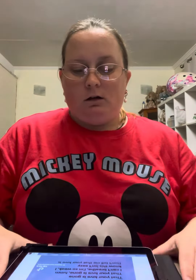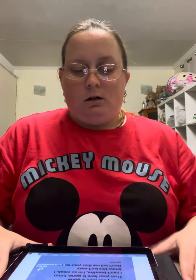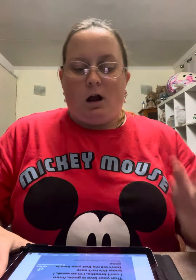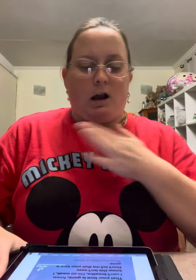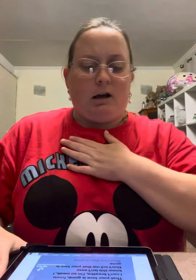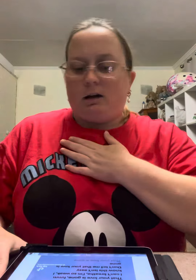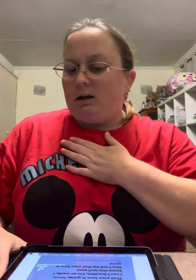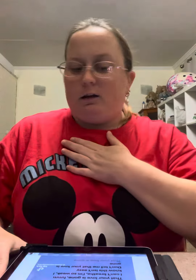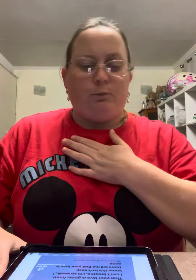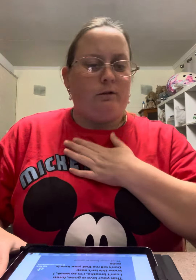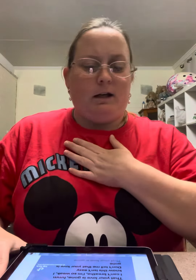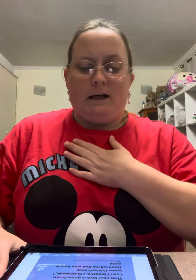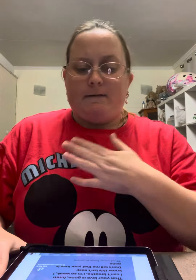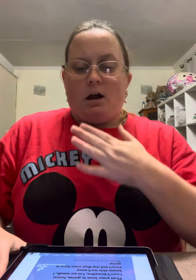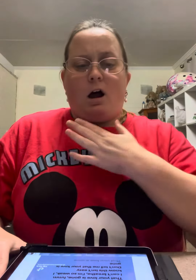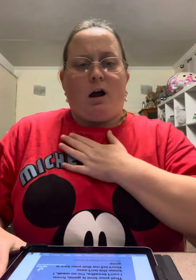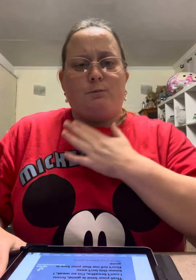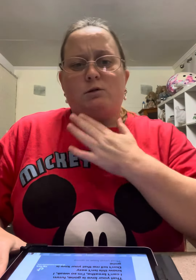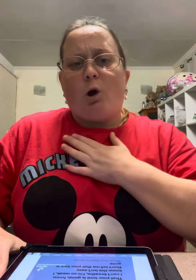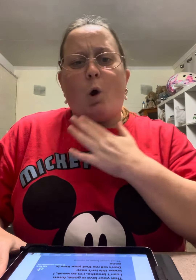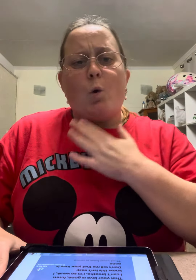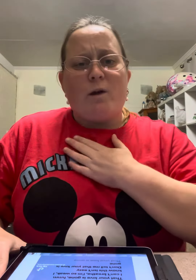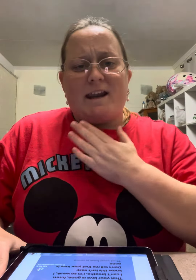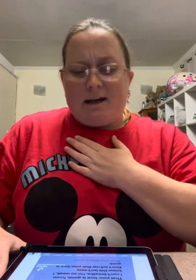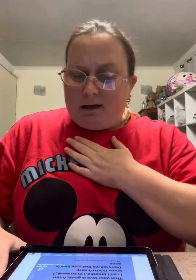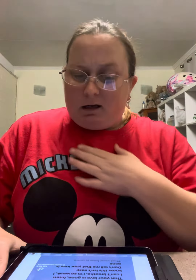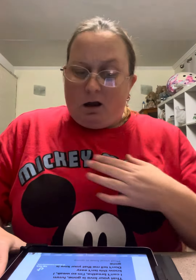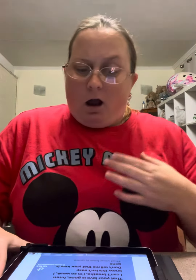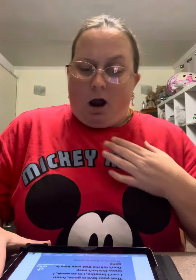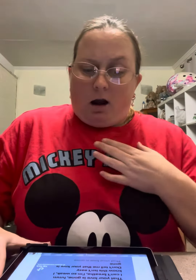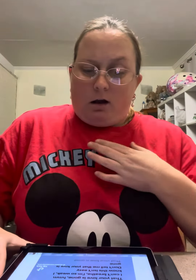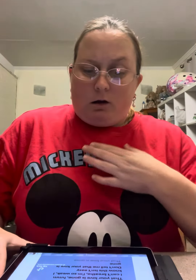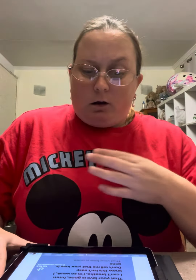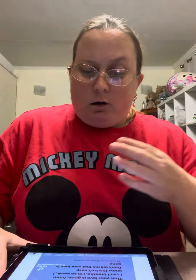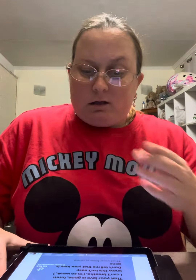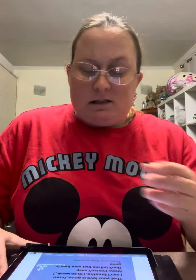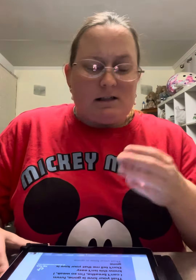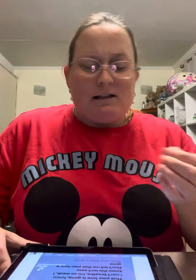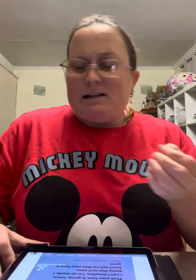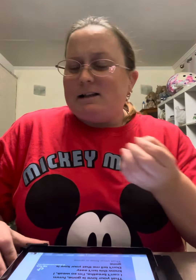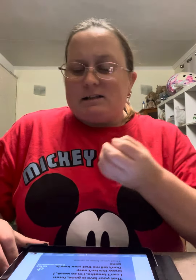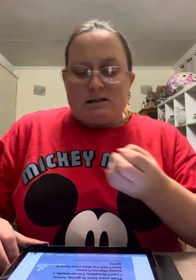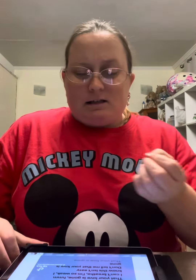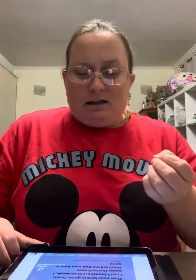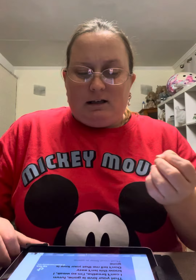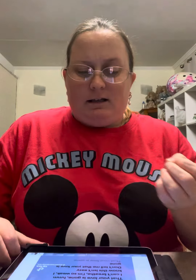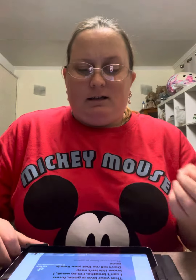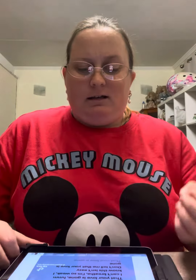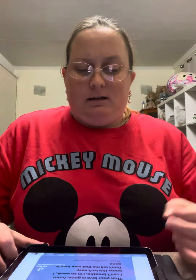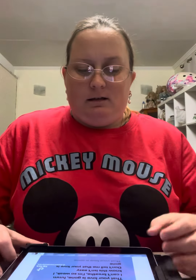gone. I can't breathe, I'm so weak. I know you did